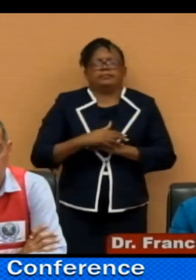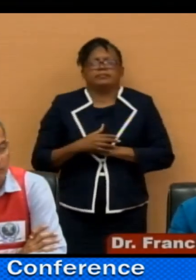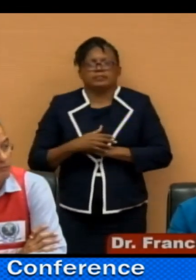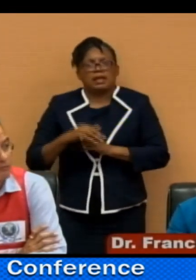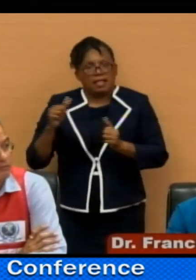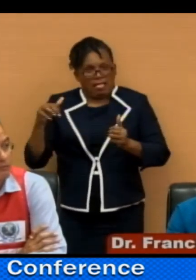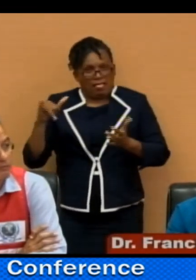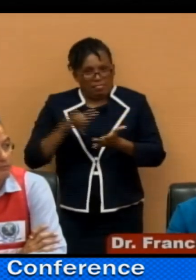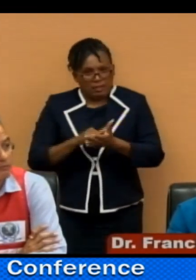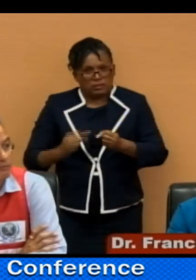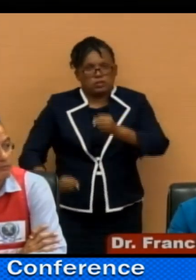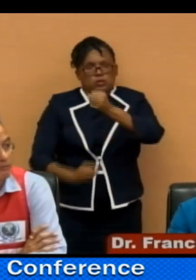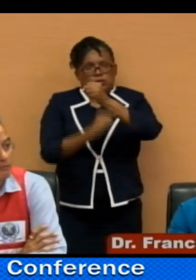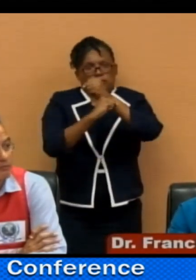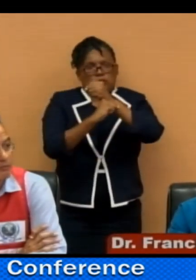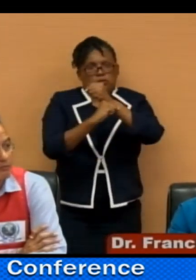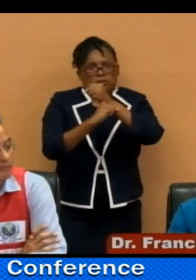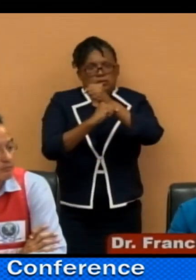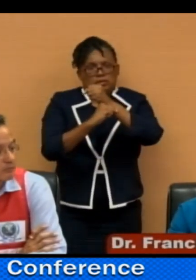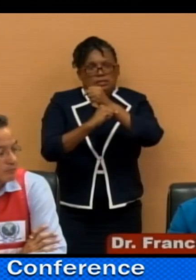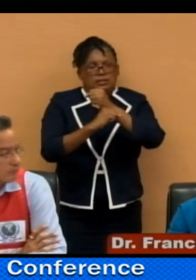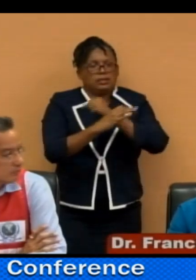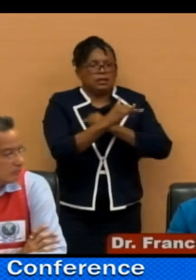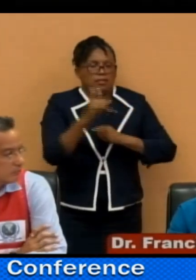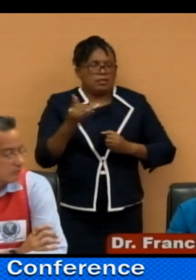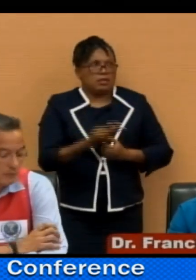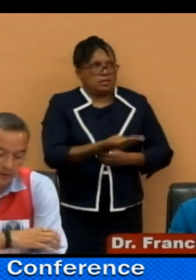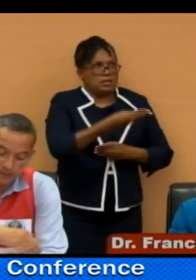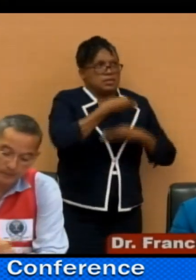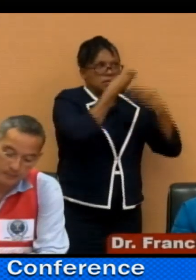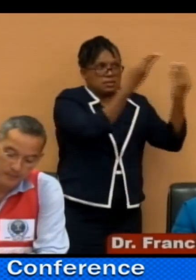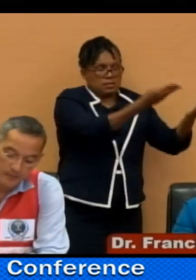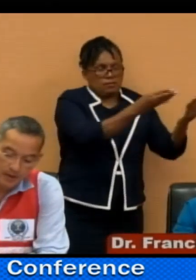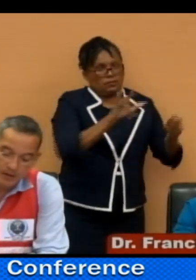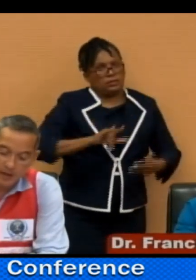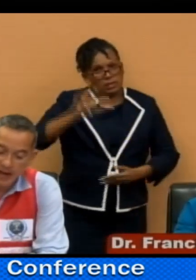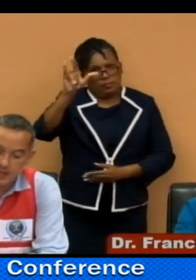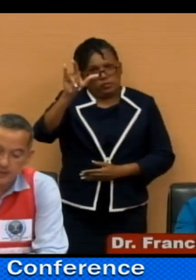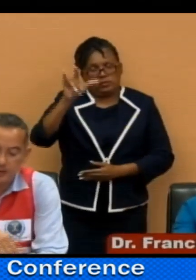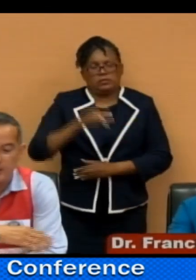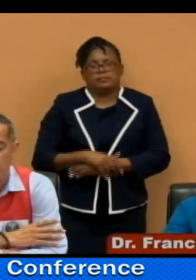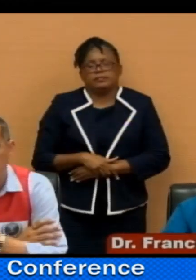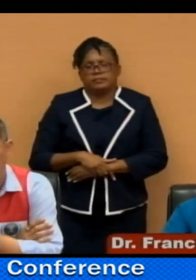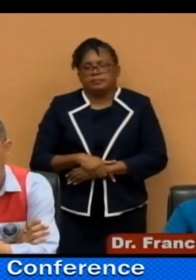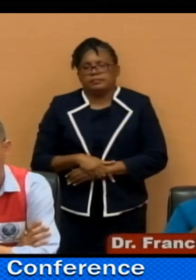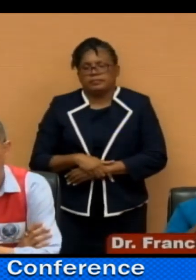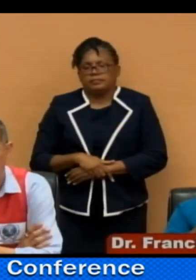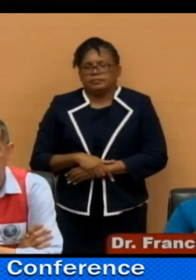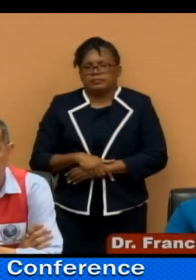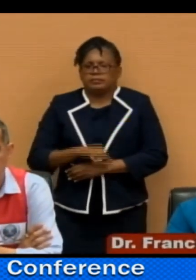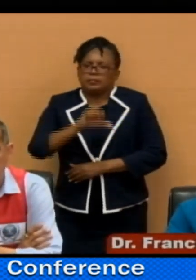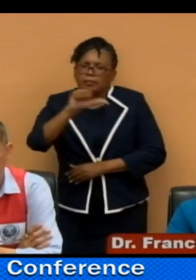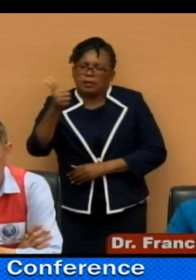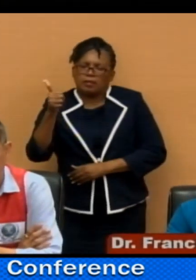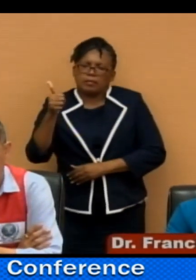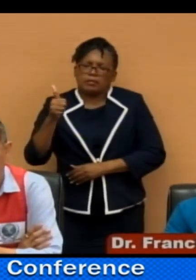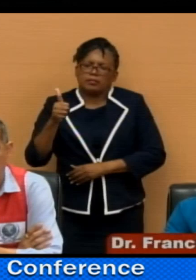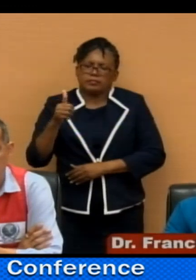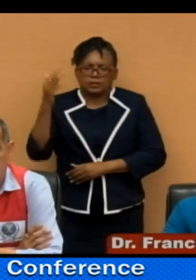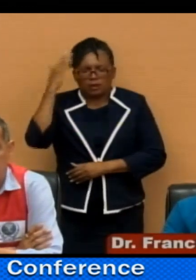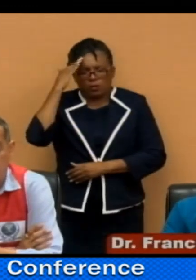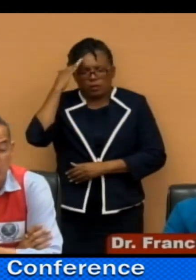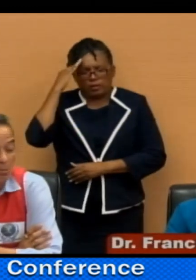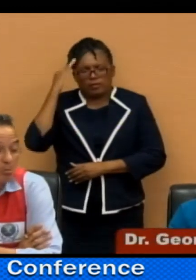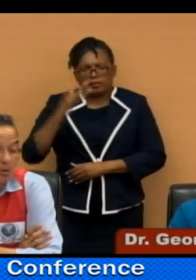give to us, as a matter of fact, in our response. So just to be reminded that that's there as well. The other aspect that we need to be aware of is that I